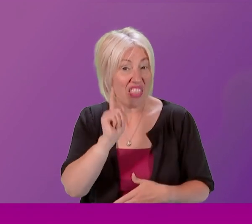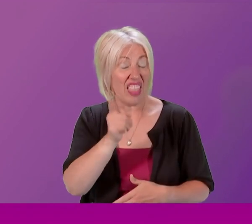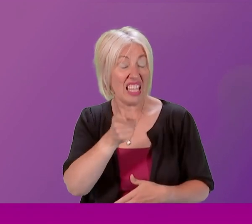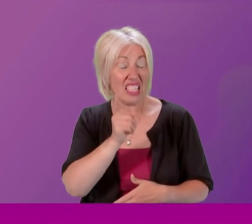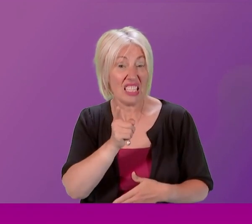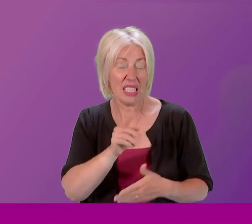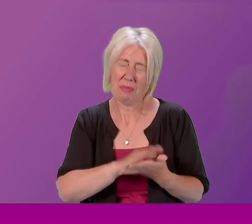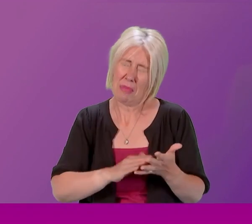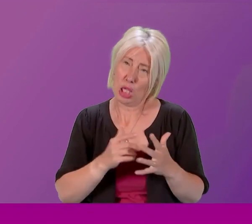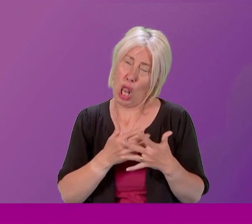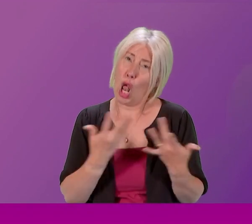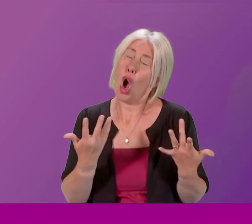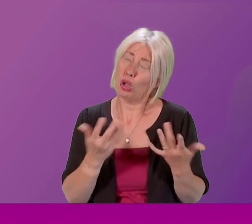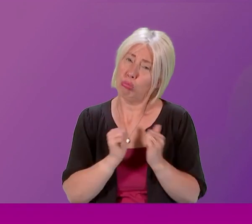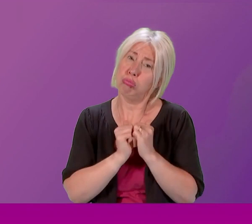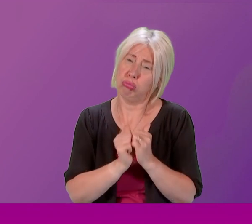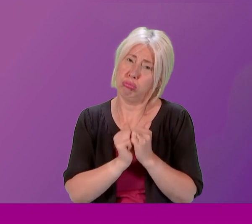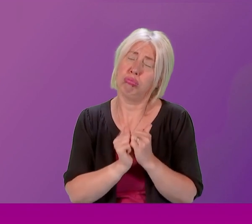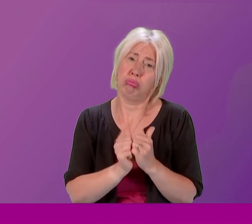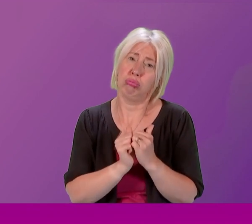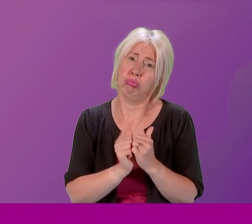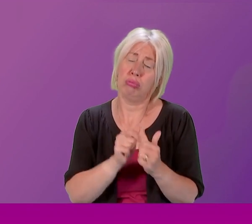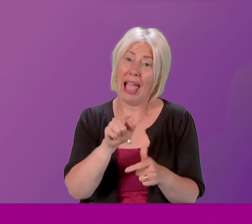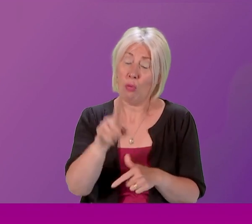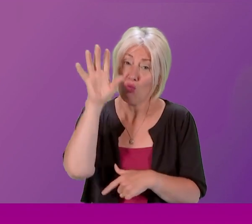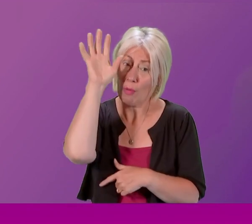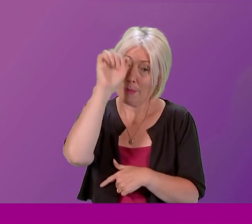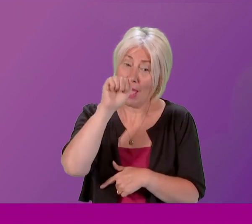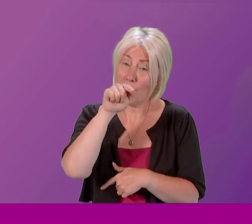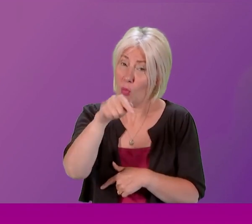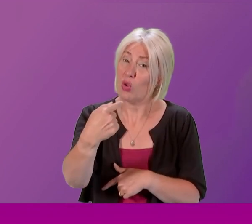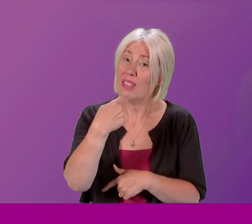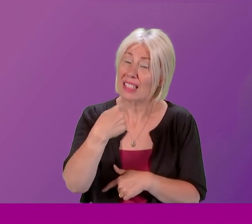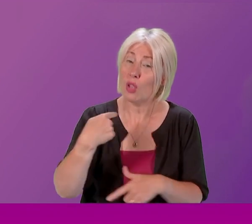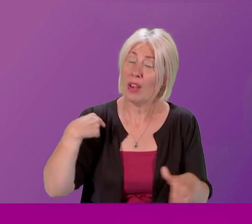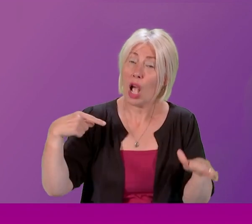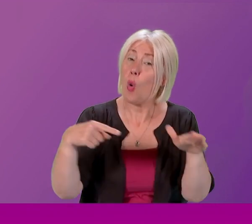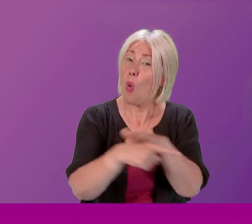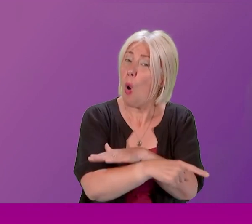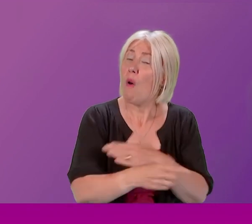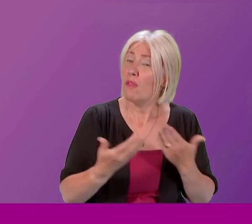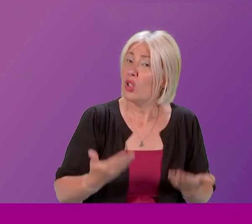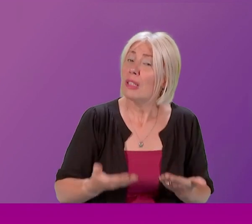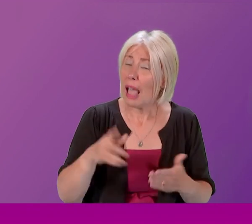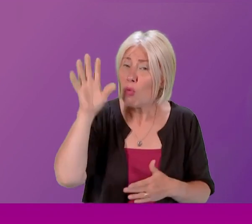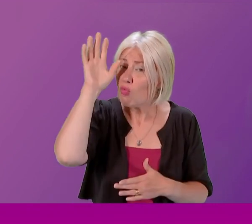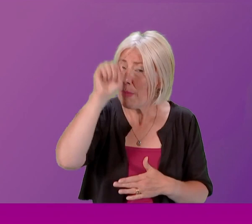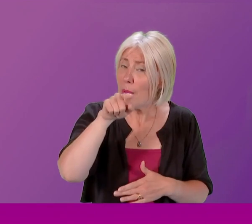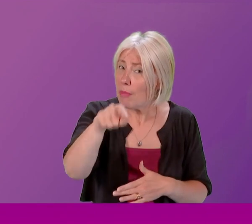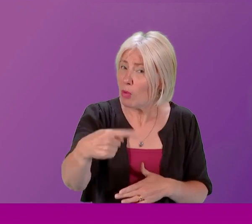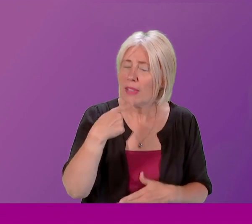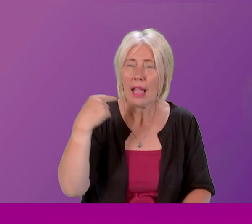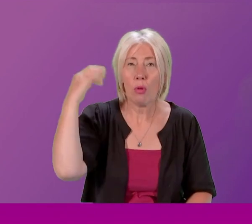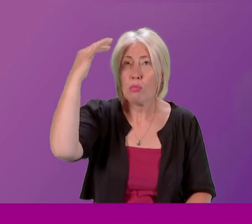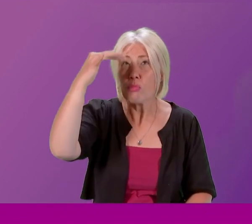that means an awful lot, you know, it really does. And I will remember what you said when I walk out of this building, and I'll think